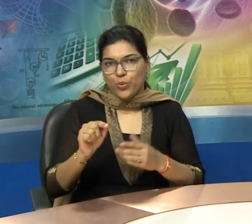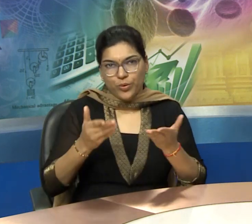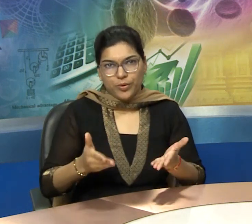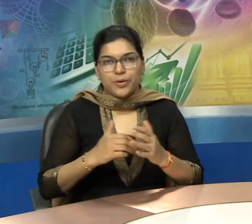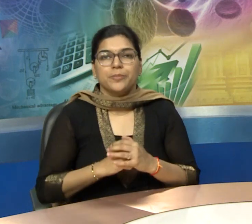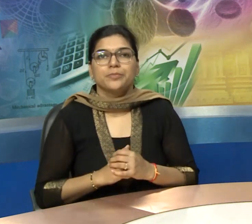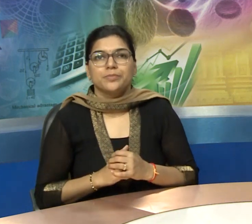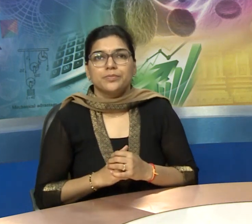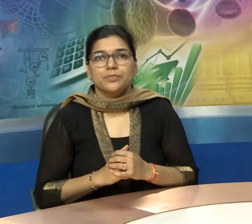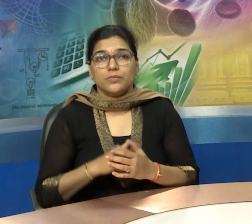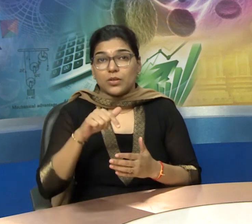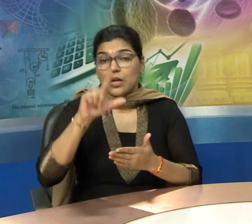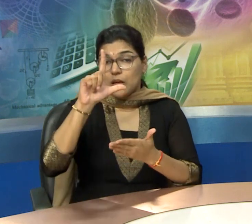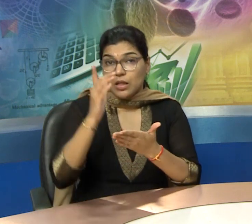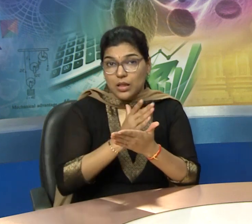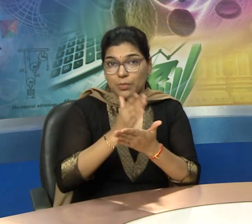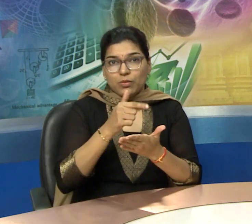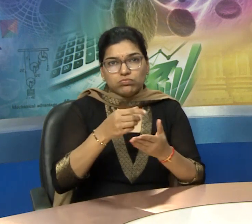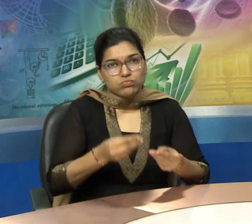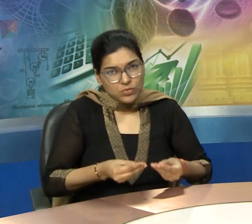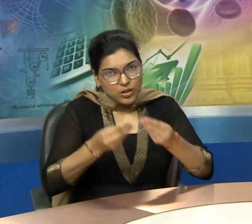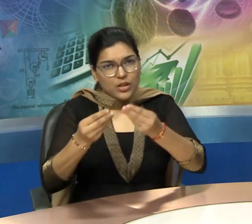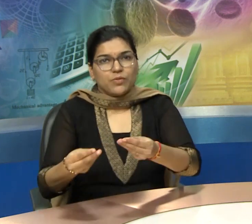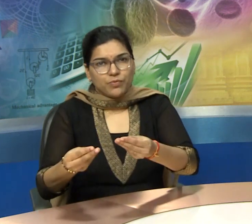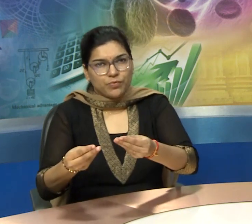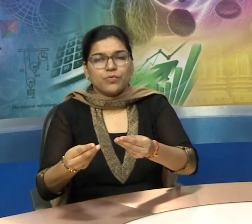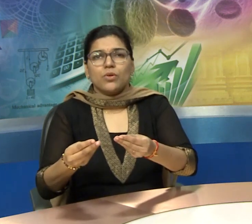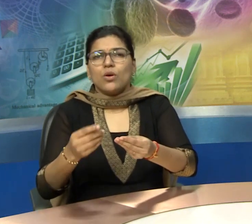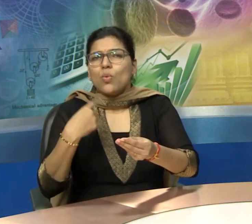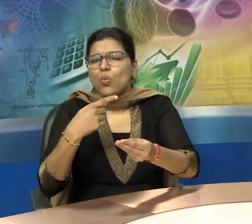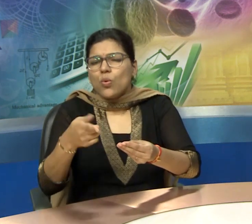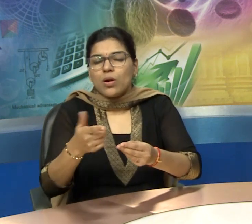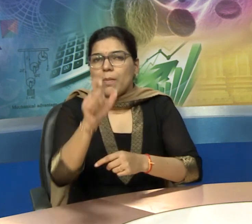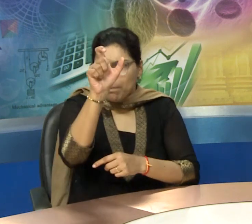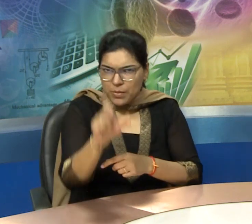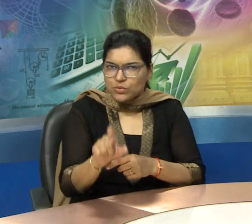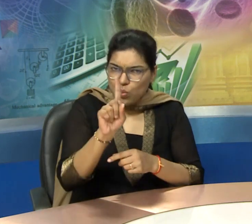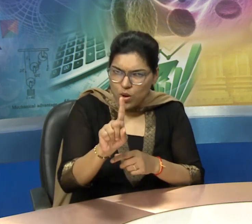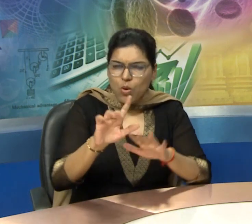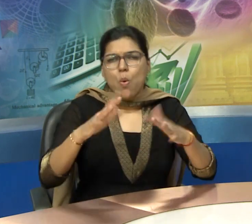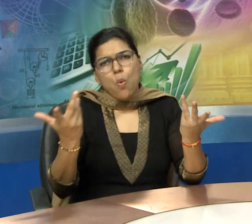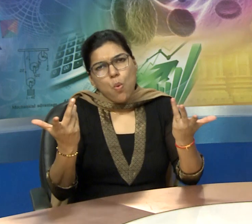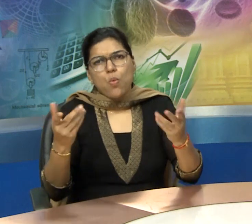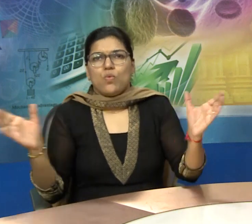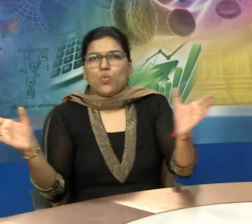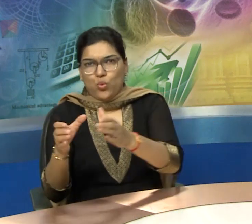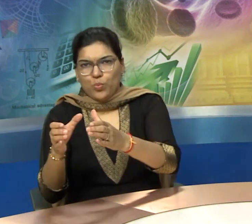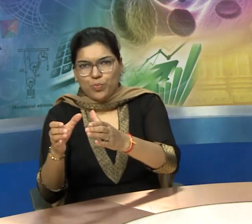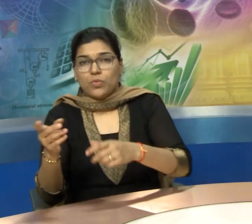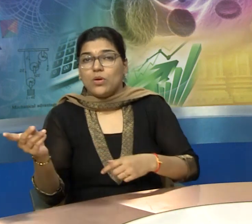Its name is education. Let us now understand it in detail. We all know that